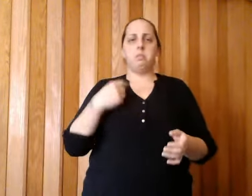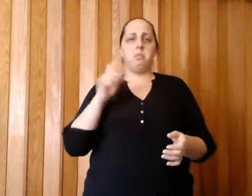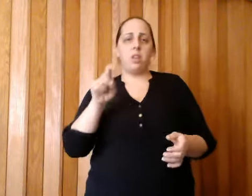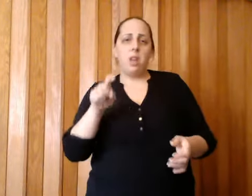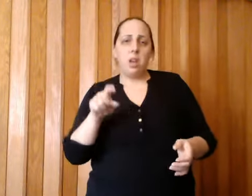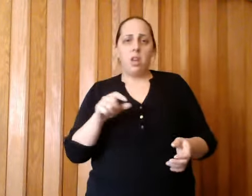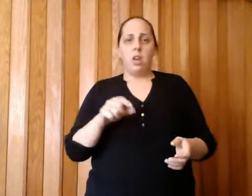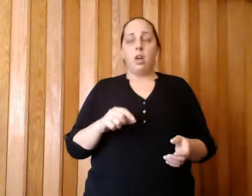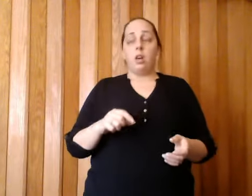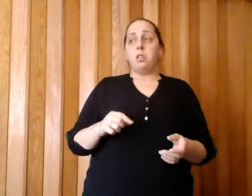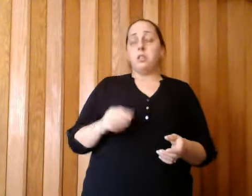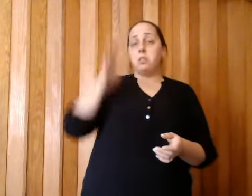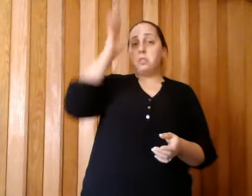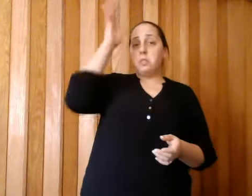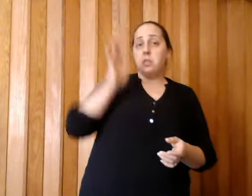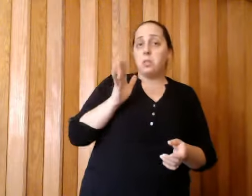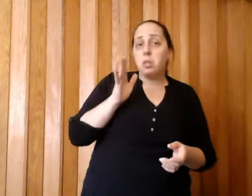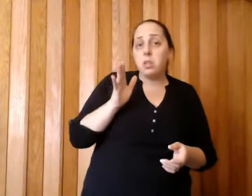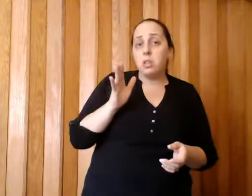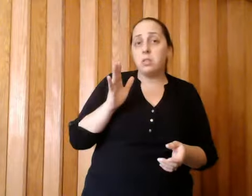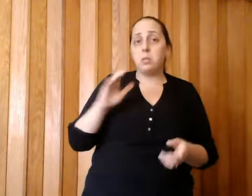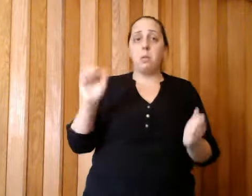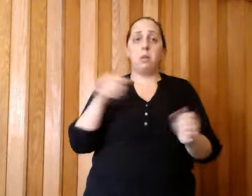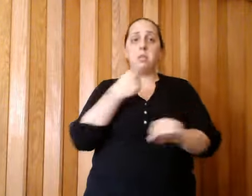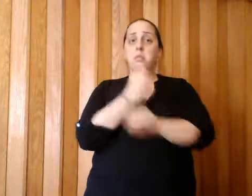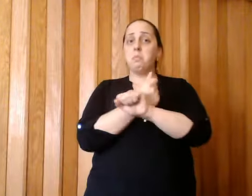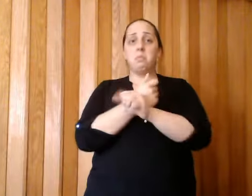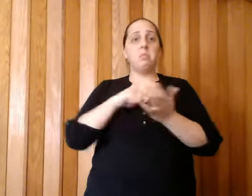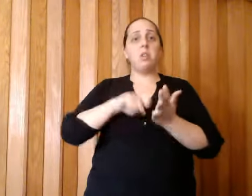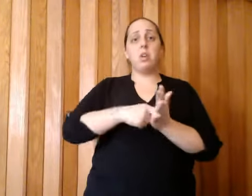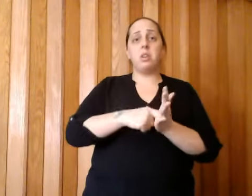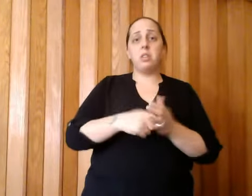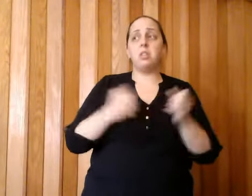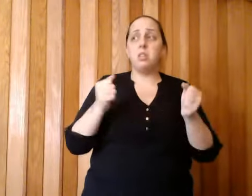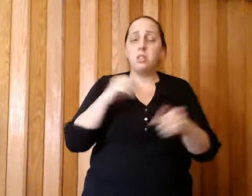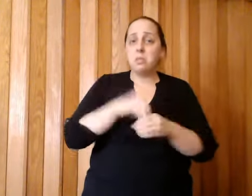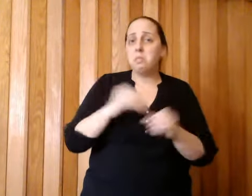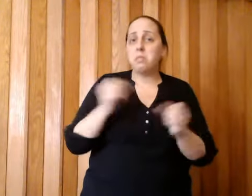talk about things that are pretty real world to them because they understand what that talks about.